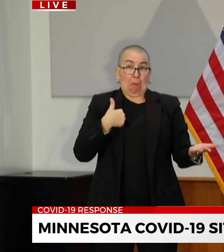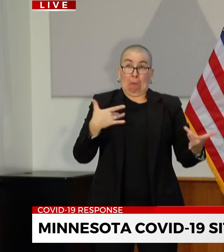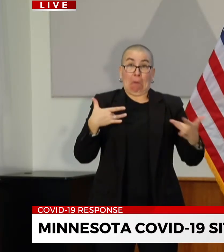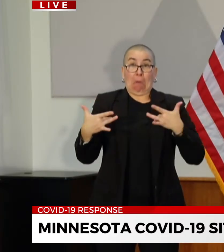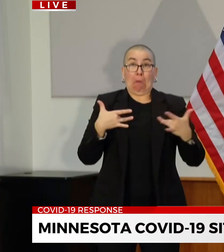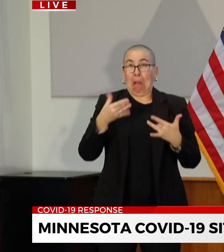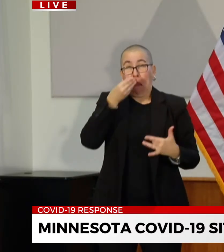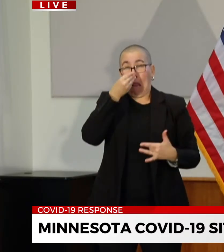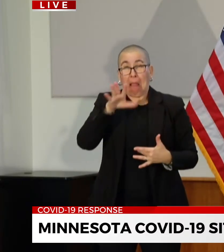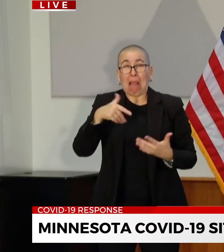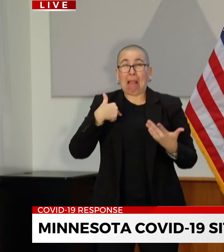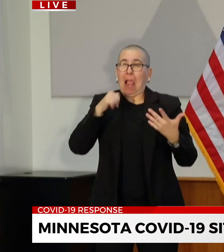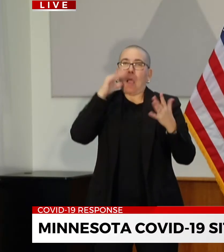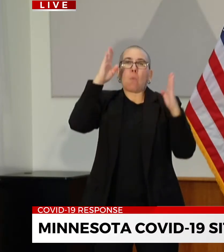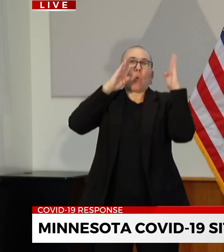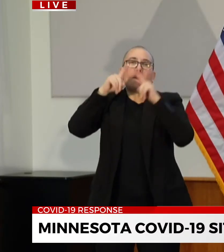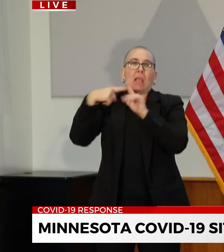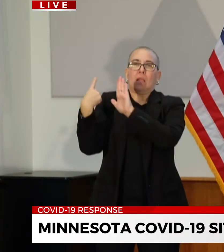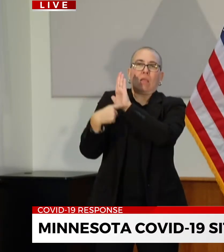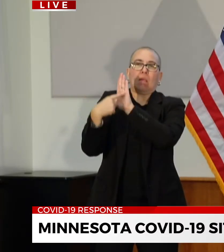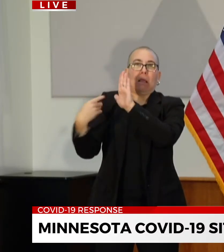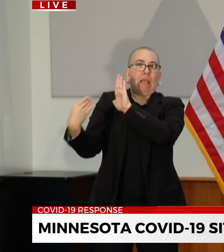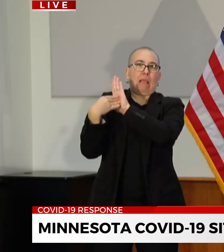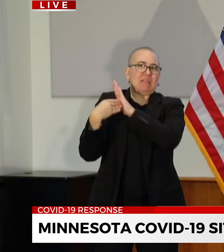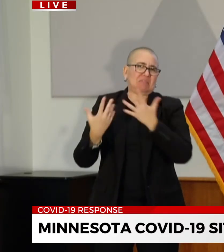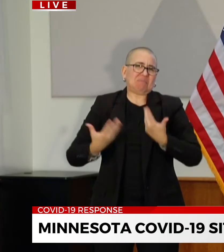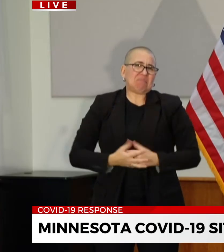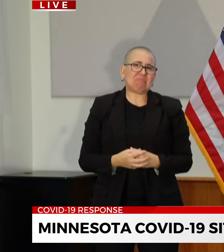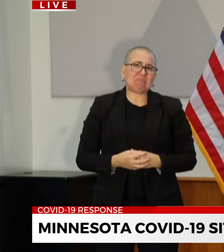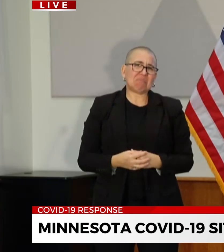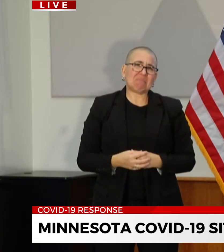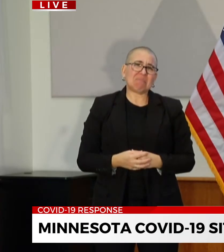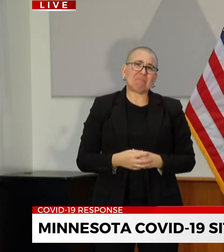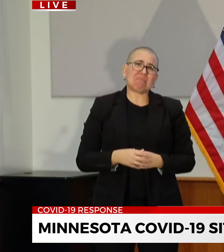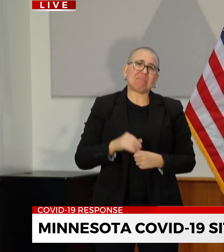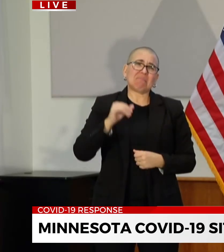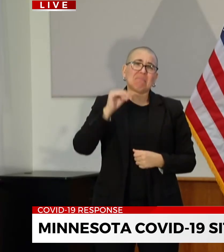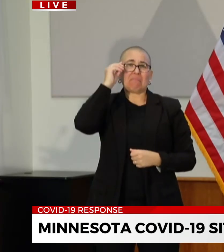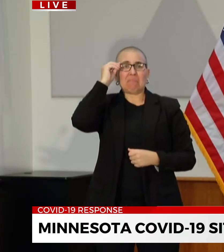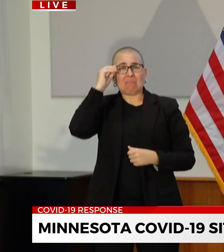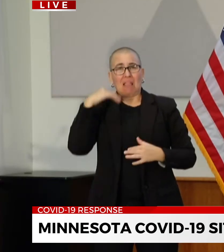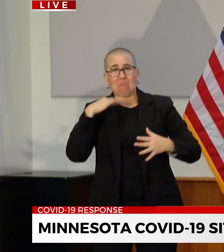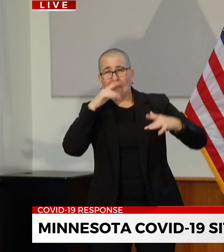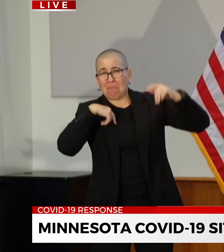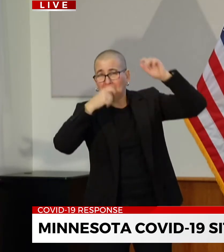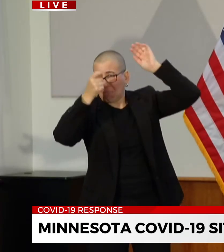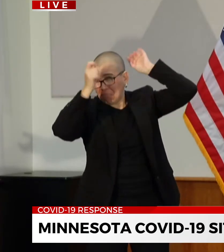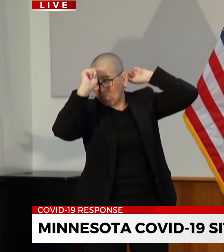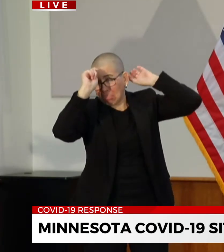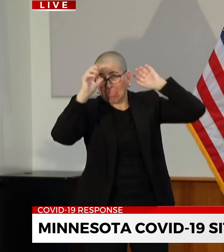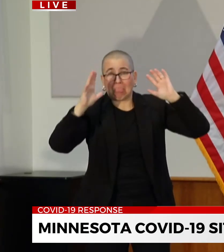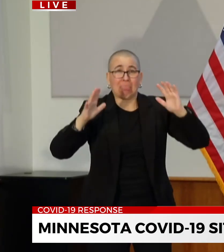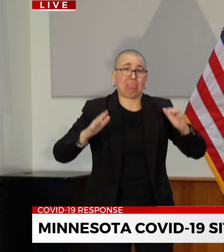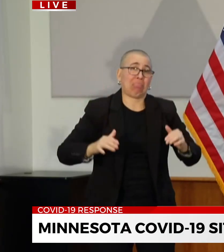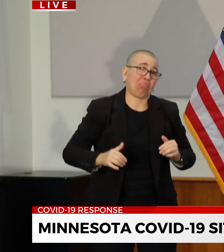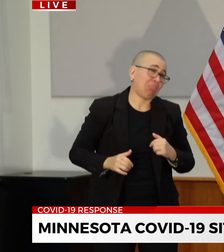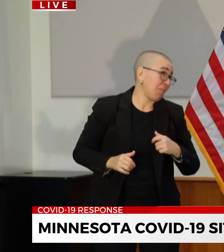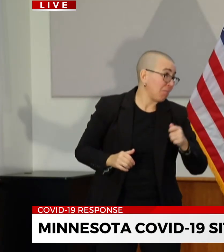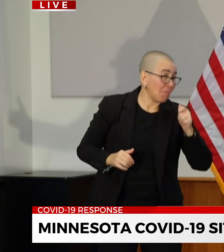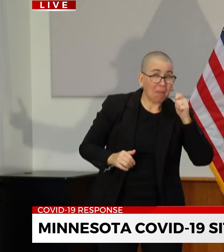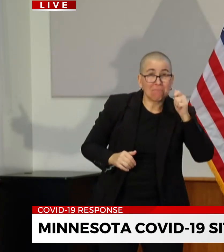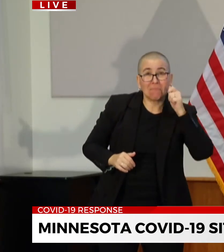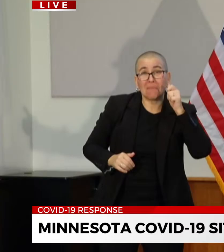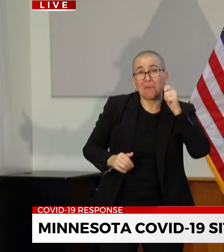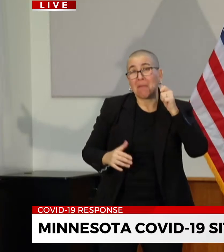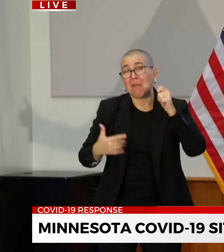You know, I'd have to wear my monocle if it were true, and my top hat. That part doesn't bother me as much as that's just what happens. But it's